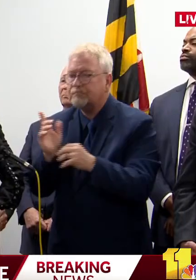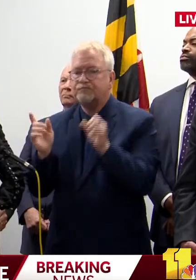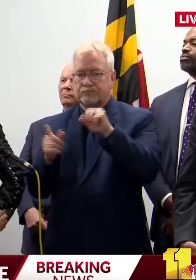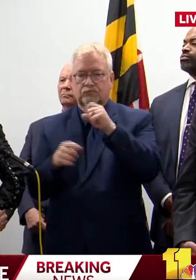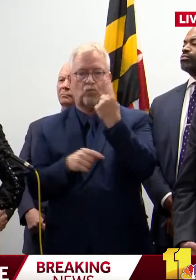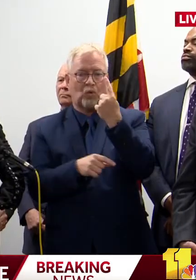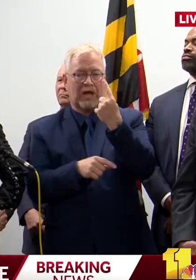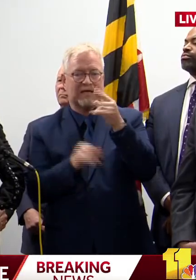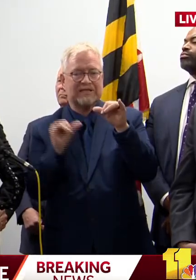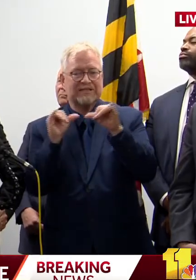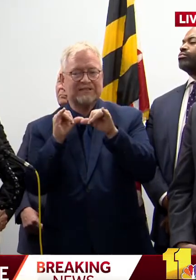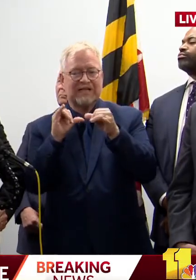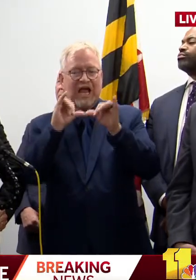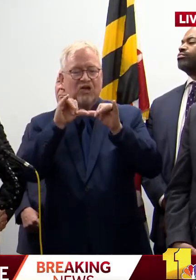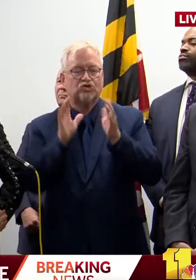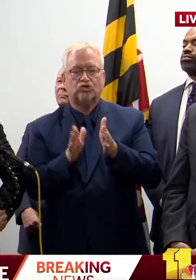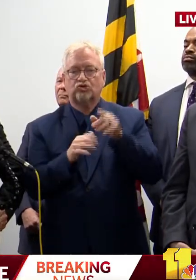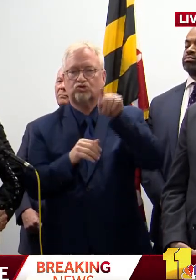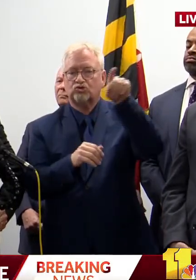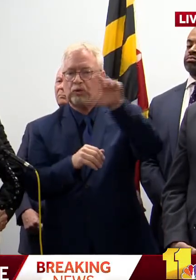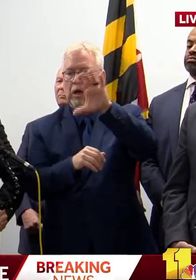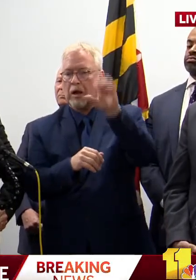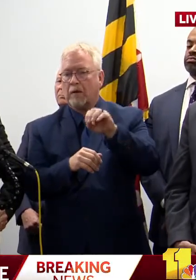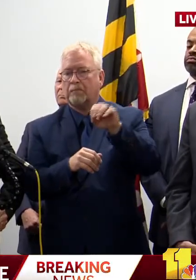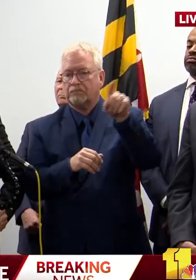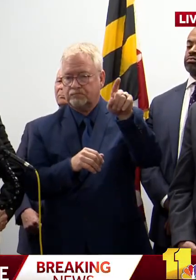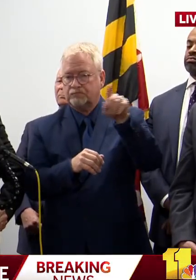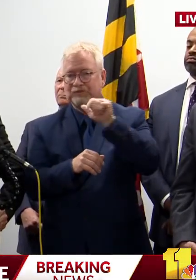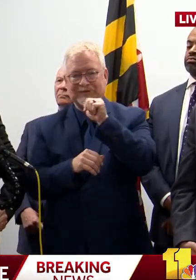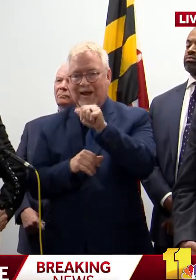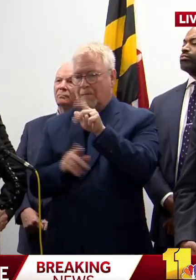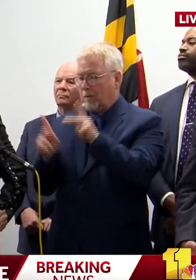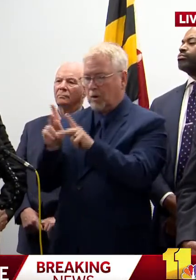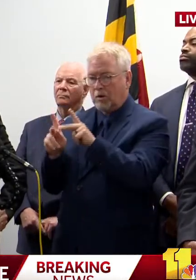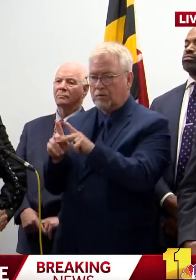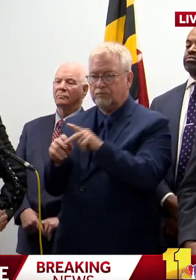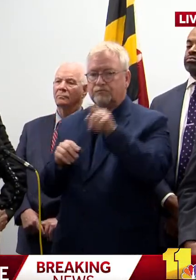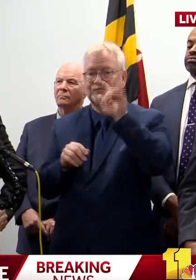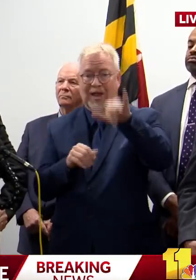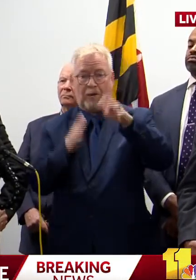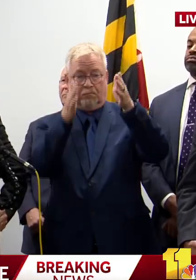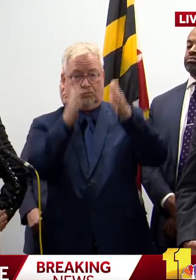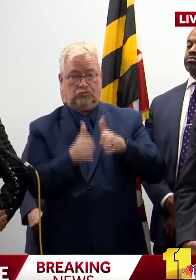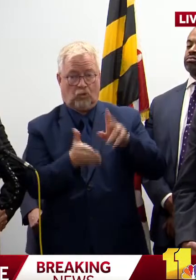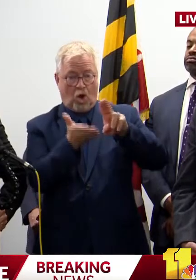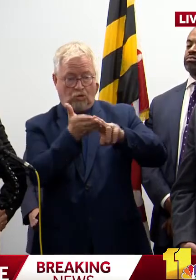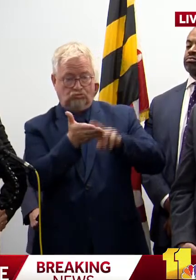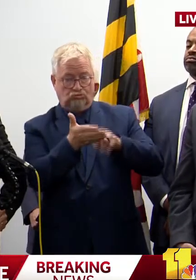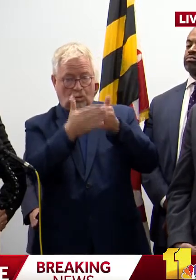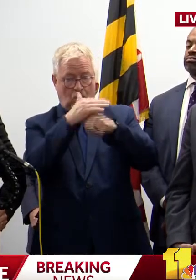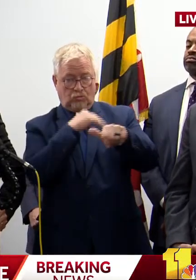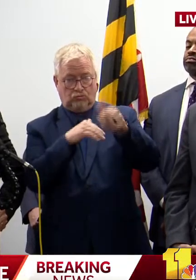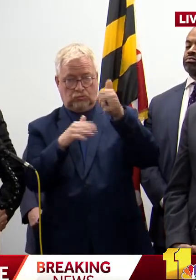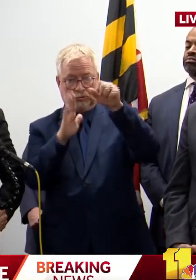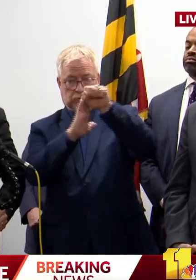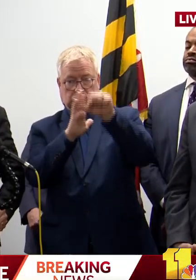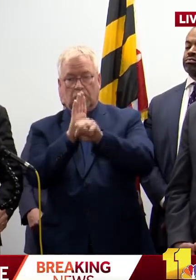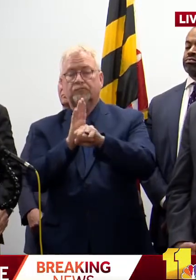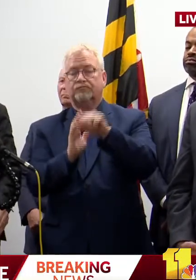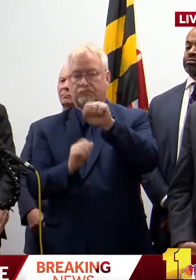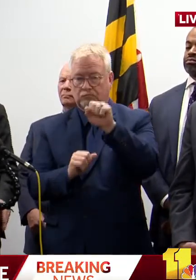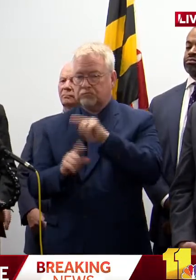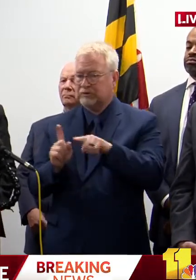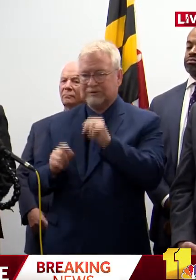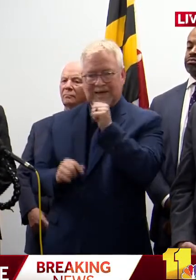a engineering firm, and not the people doing the work on the bridge. Contracted by the state. Yes, but not a state employee.